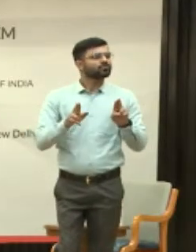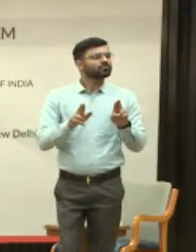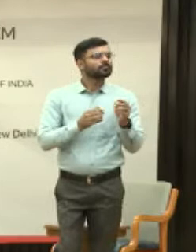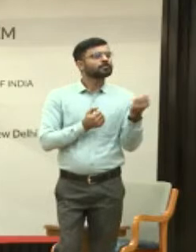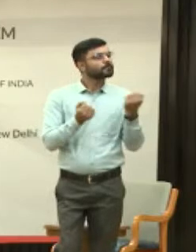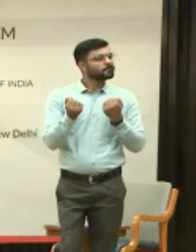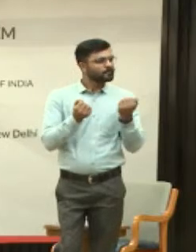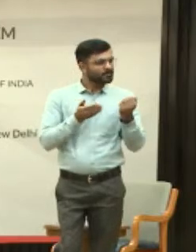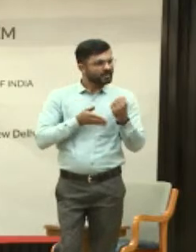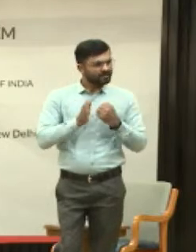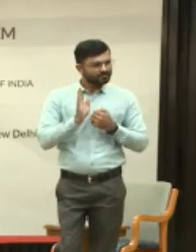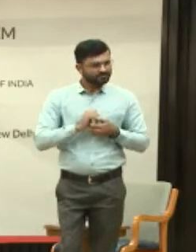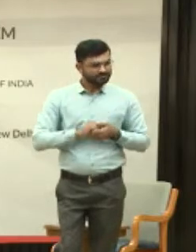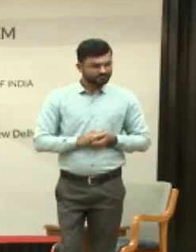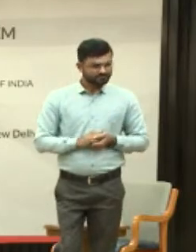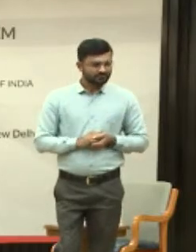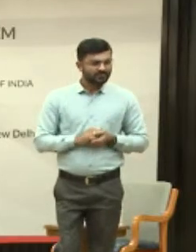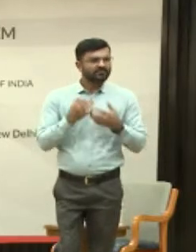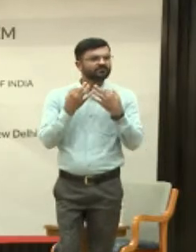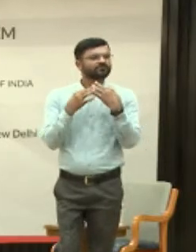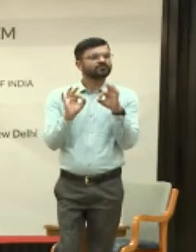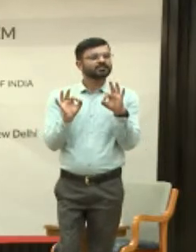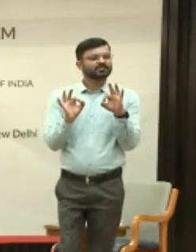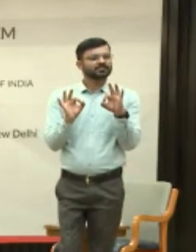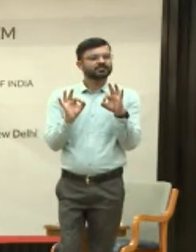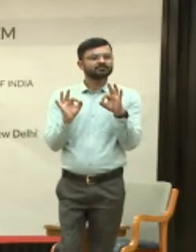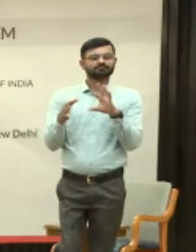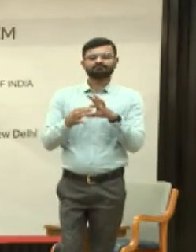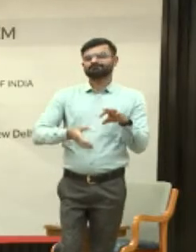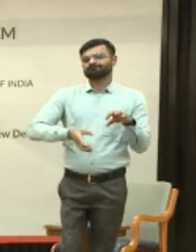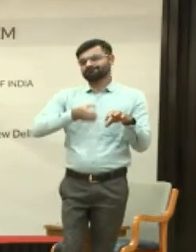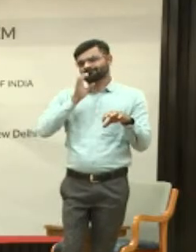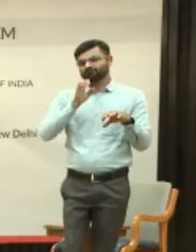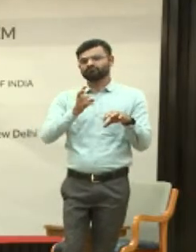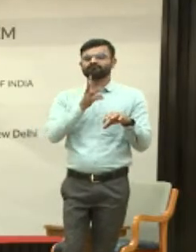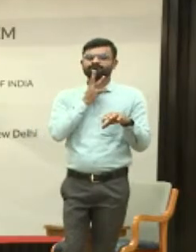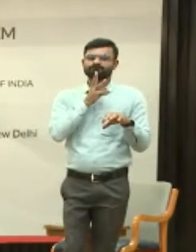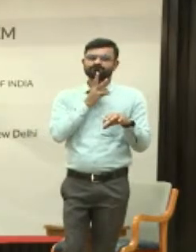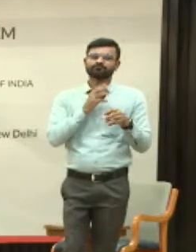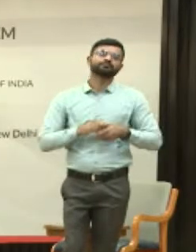passers-by free drinks of water.